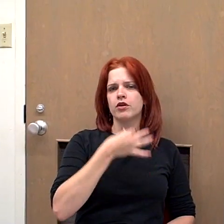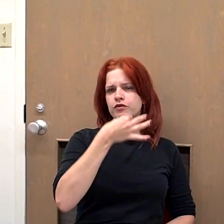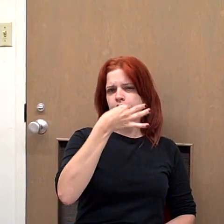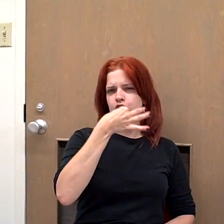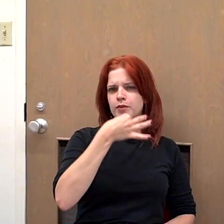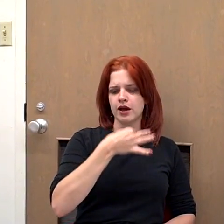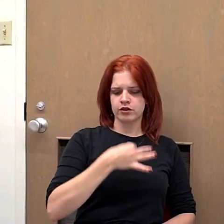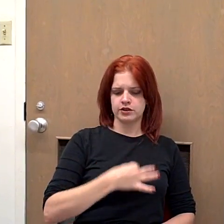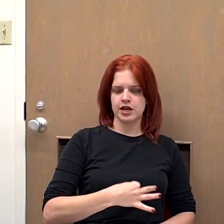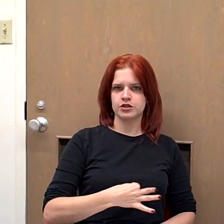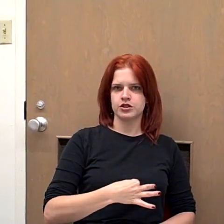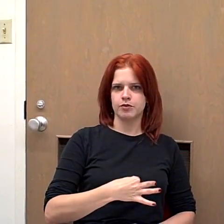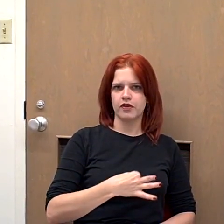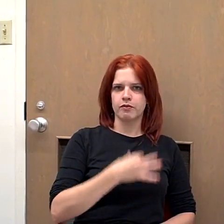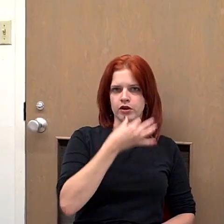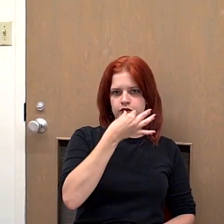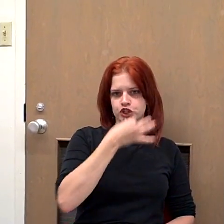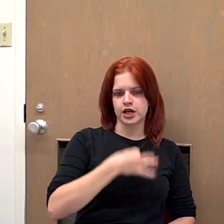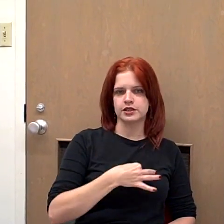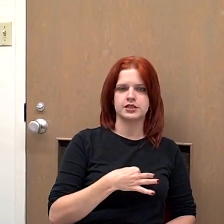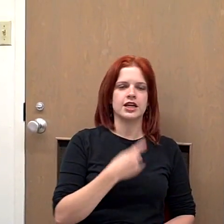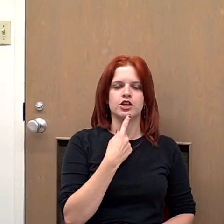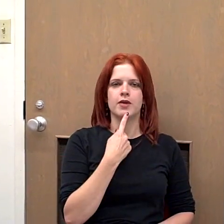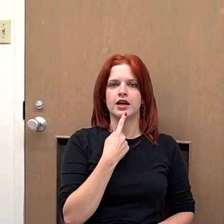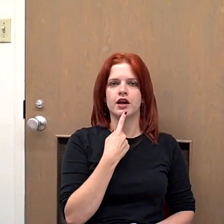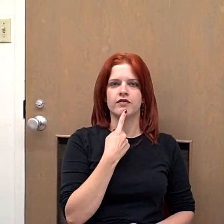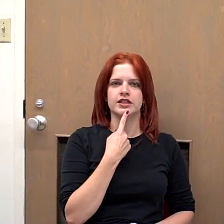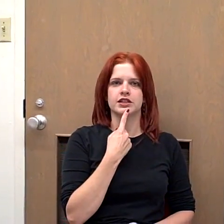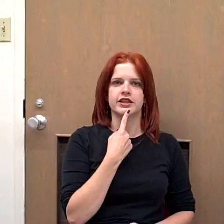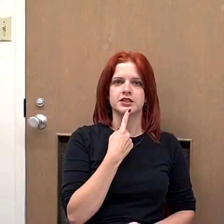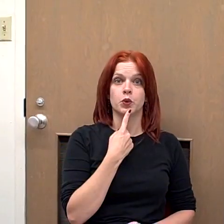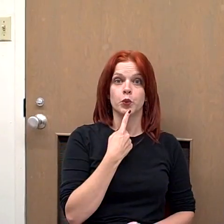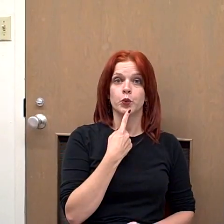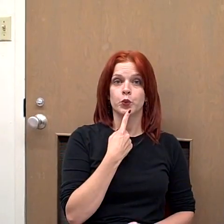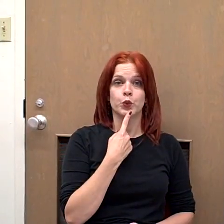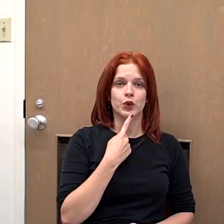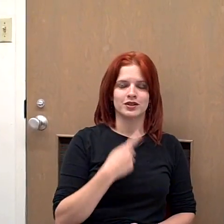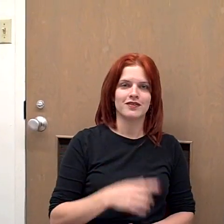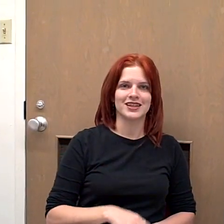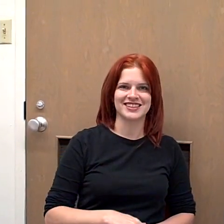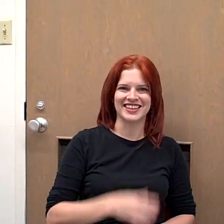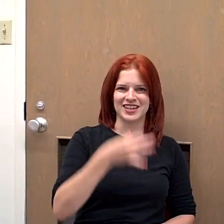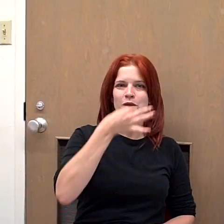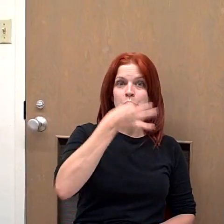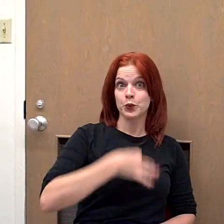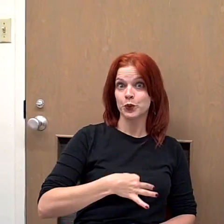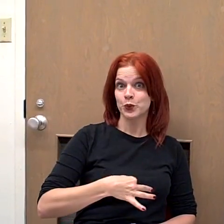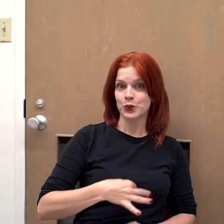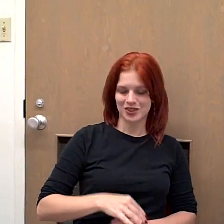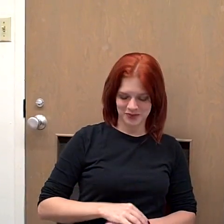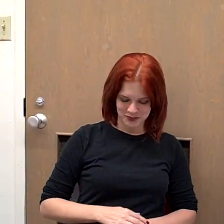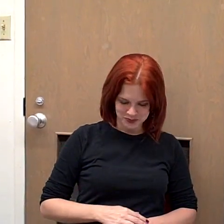in front of your mouth down to about the middle of your chest, and you make a face like this. That's thin.